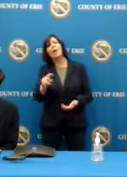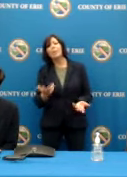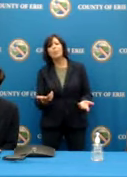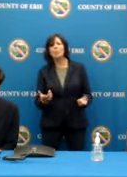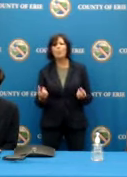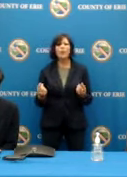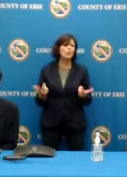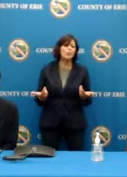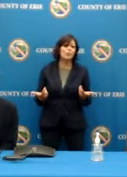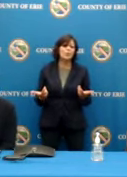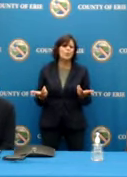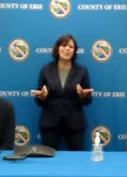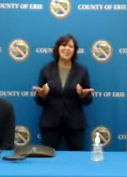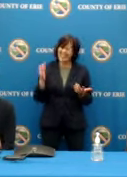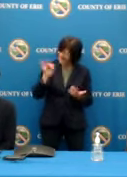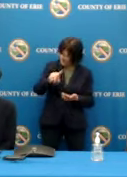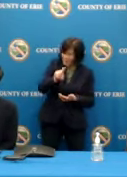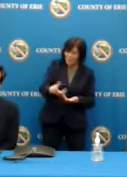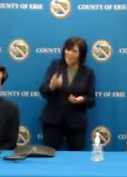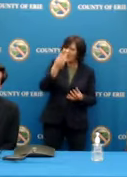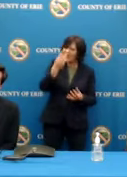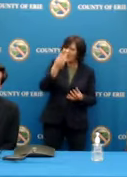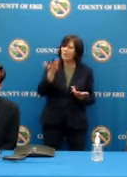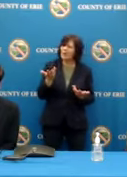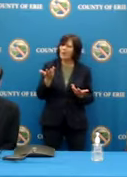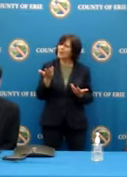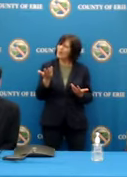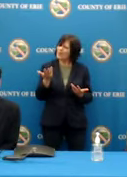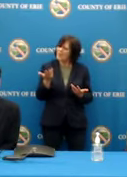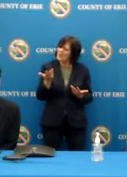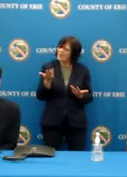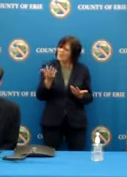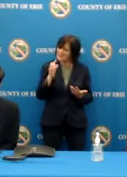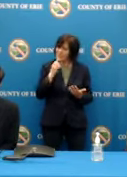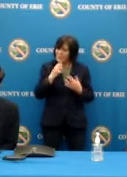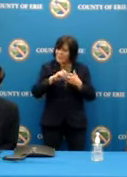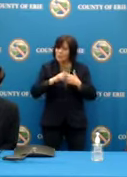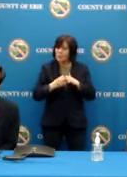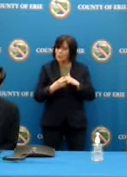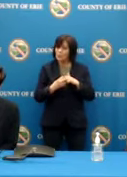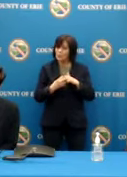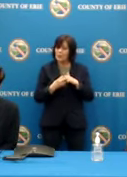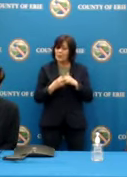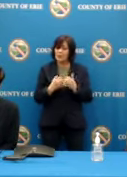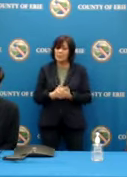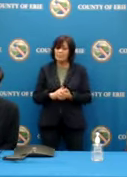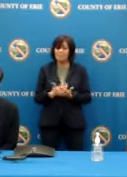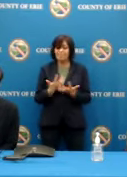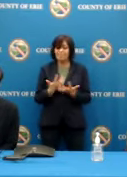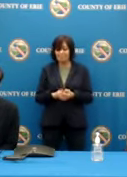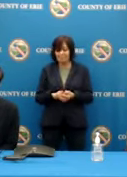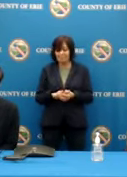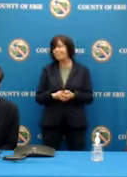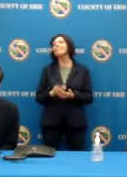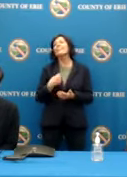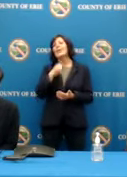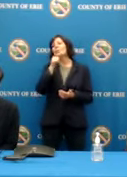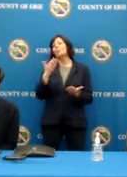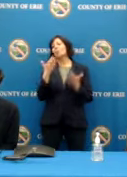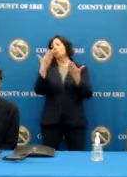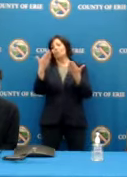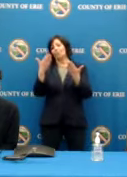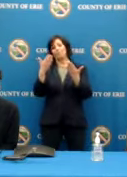try to go to the bathroom? I mean, things like that. You got to think about these things that are serious issues. So I would not recommend,